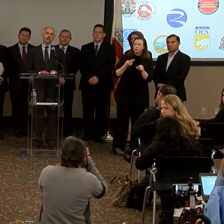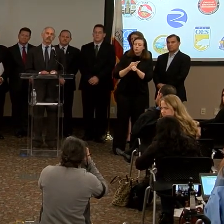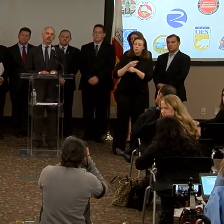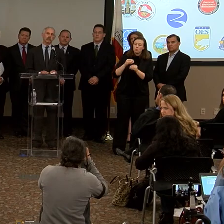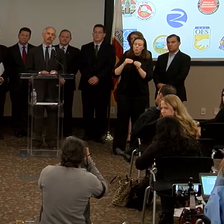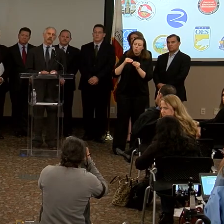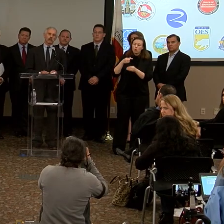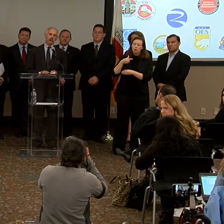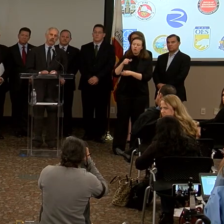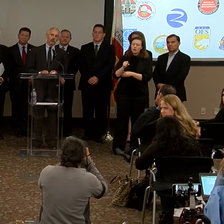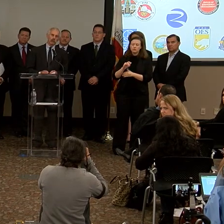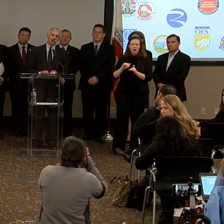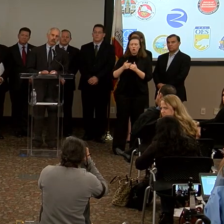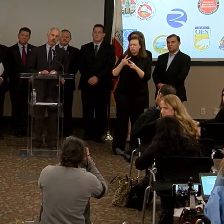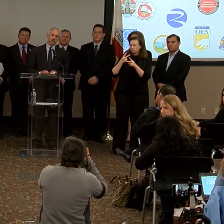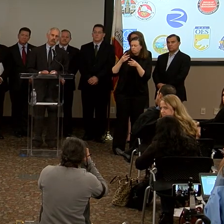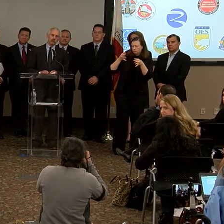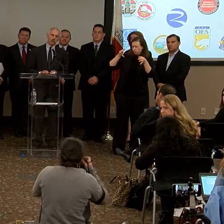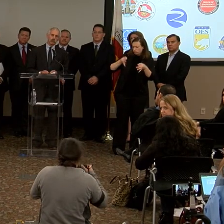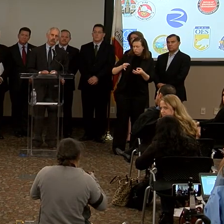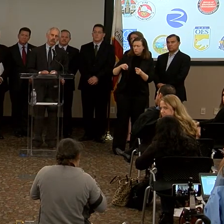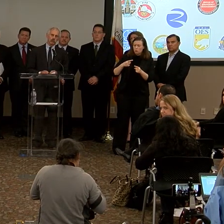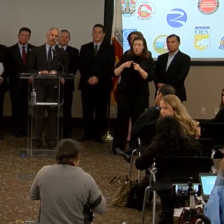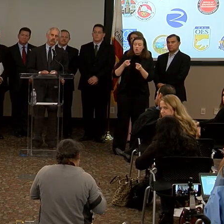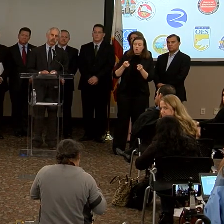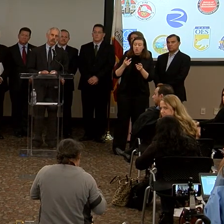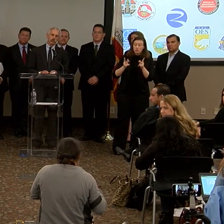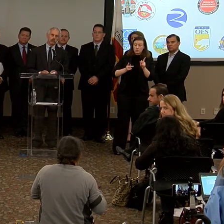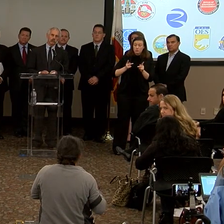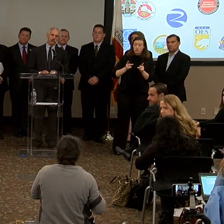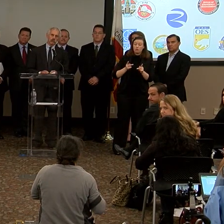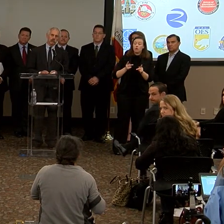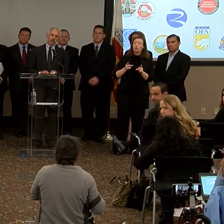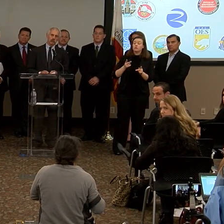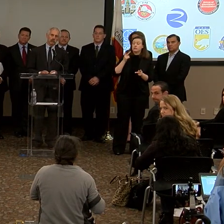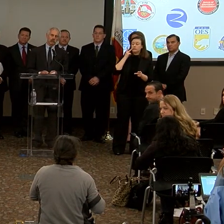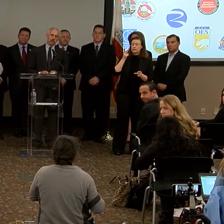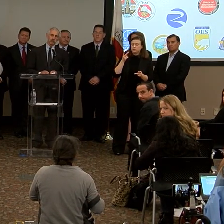How are you making that kind of a determination when you've got a lot of cases which have come up where people